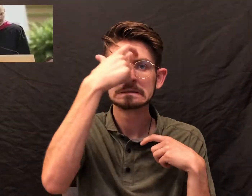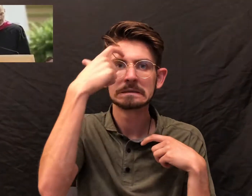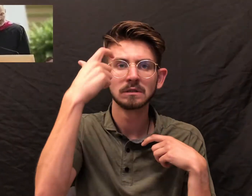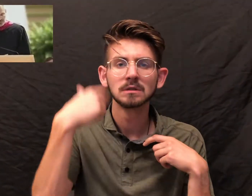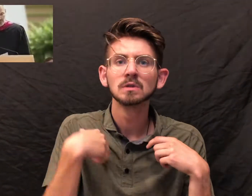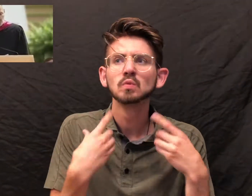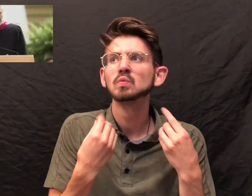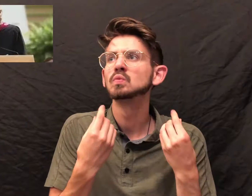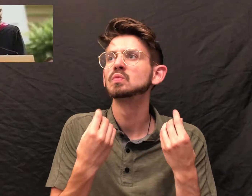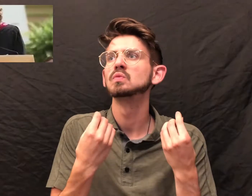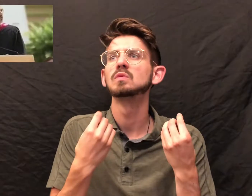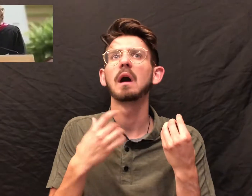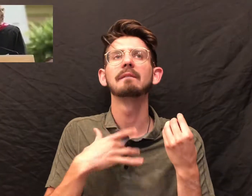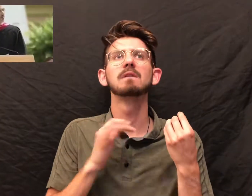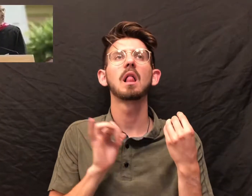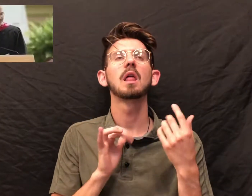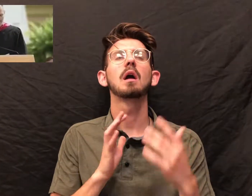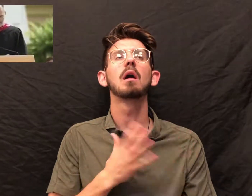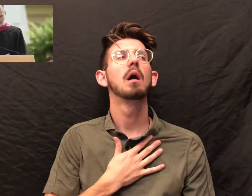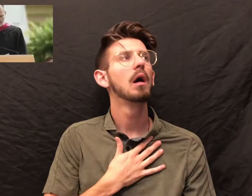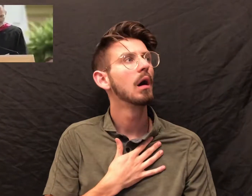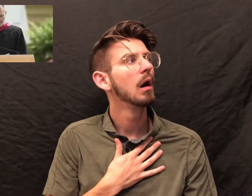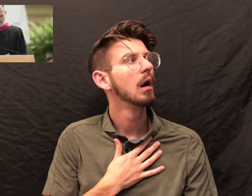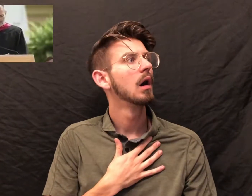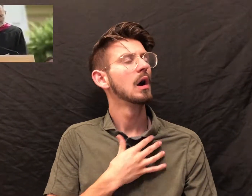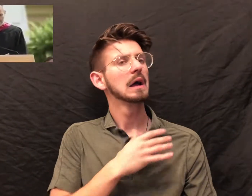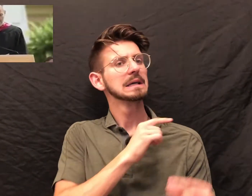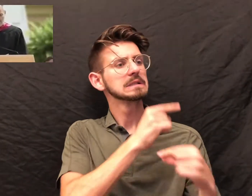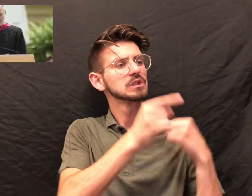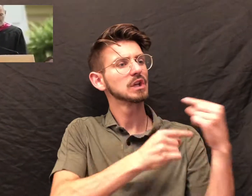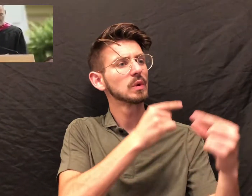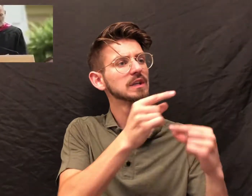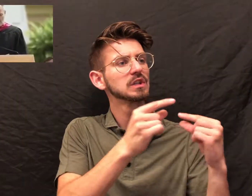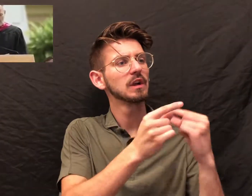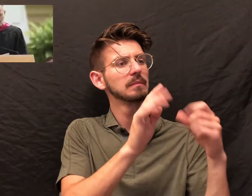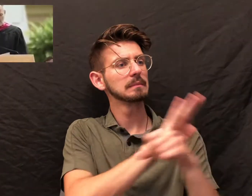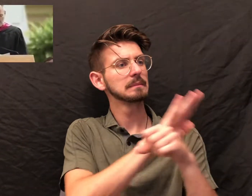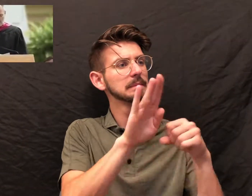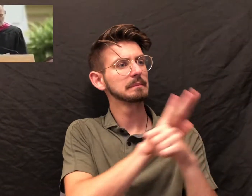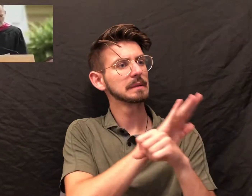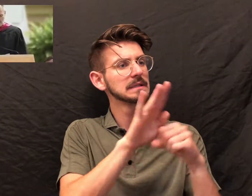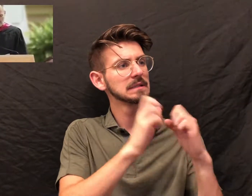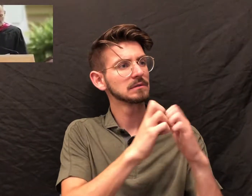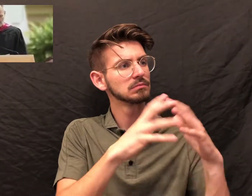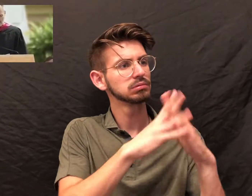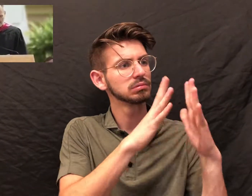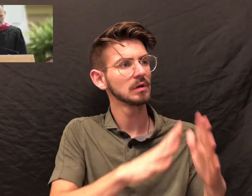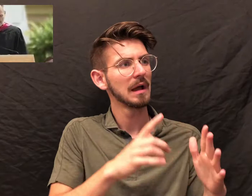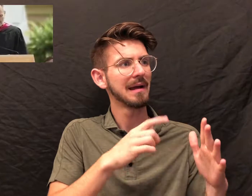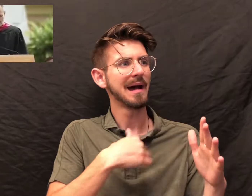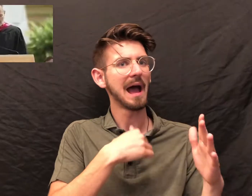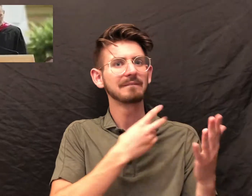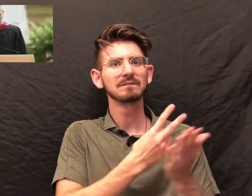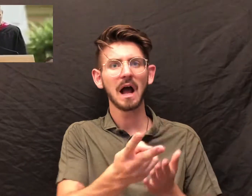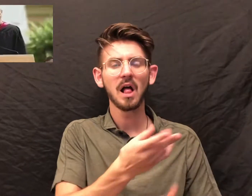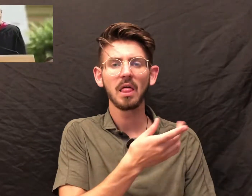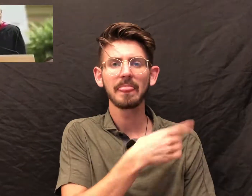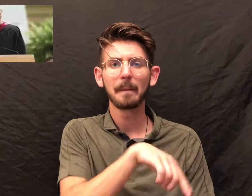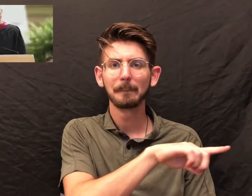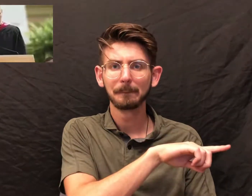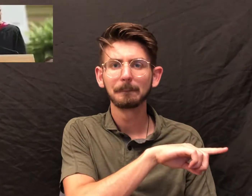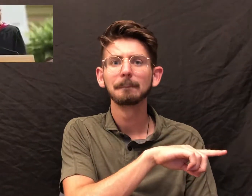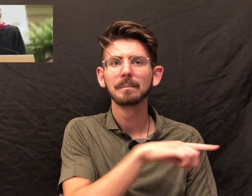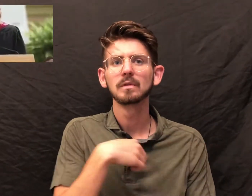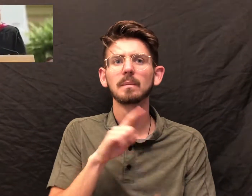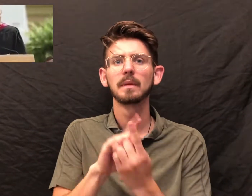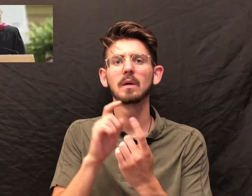had let the previous generation of entrepreneurs down, that I had dropped the baton as it was being passed to me. I met with David Packard and